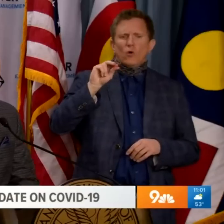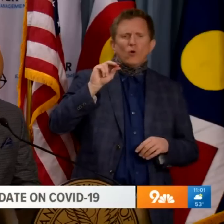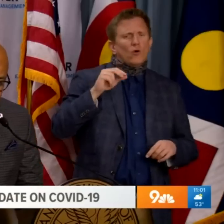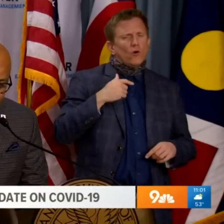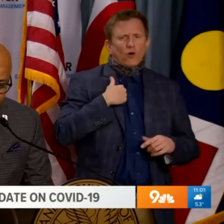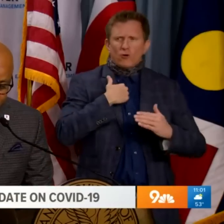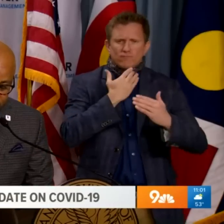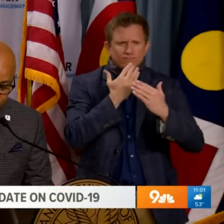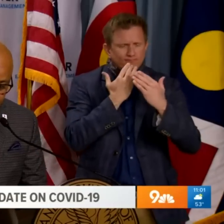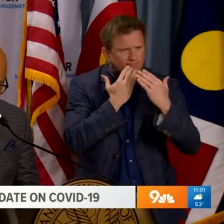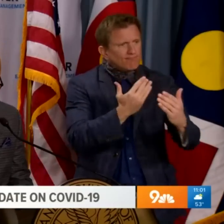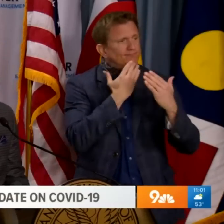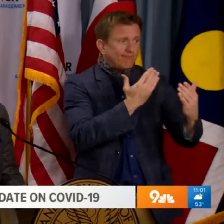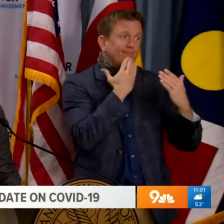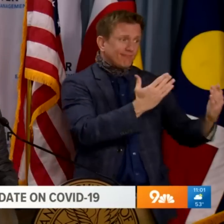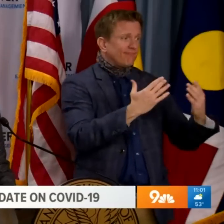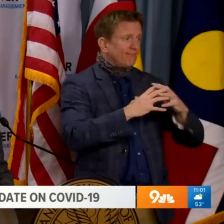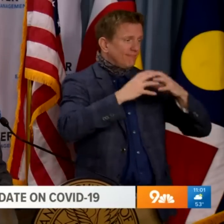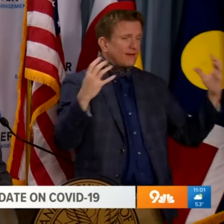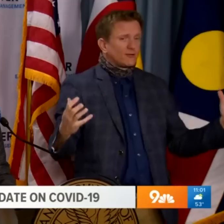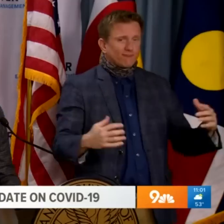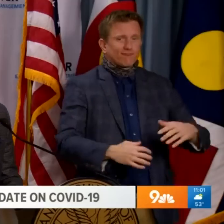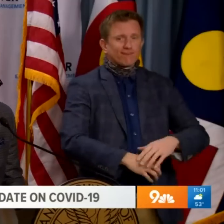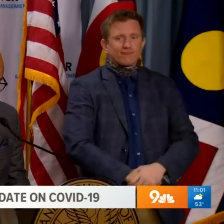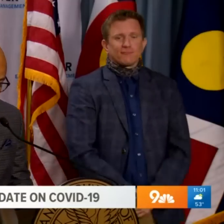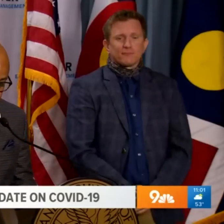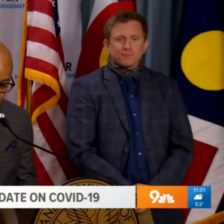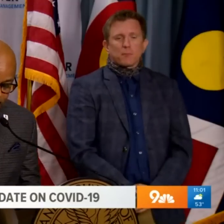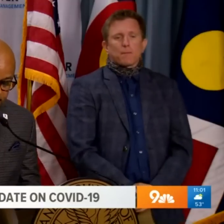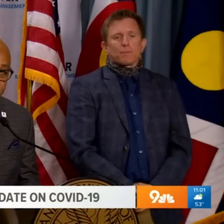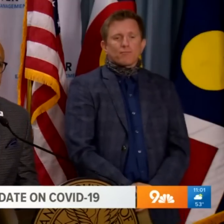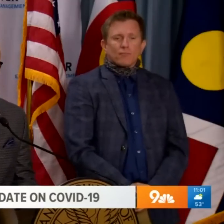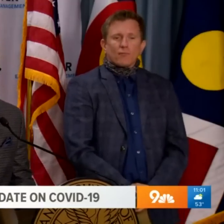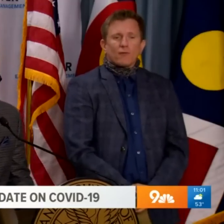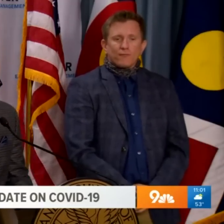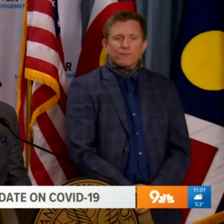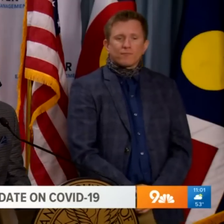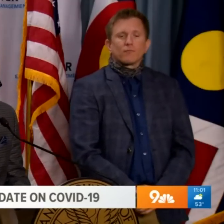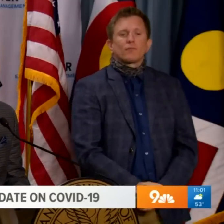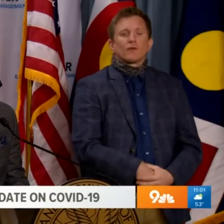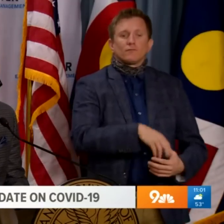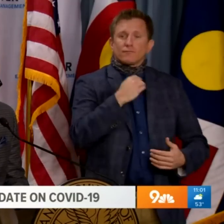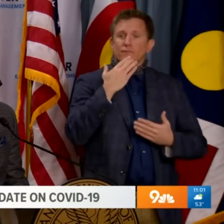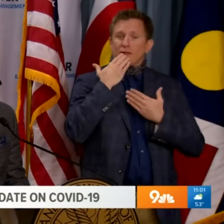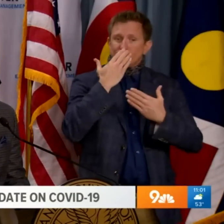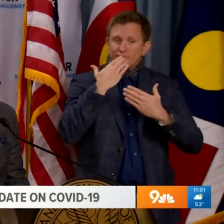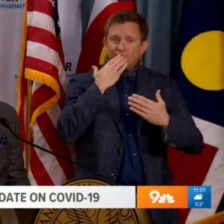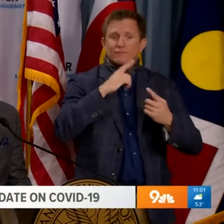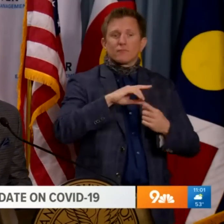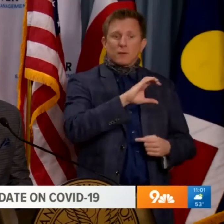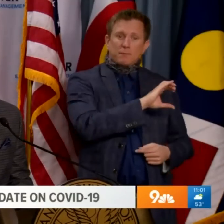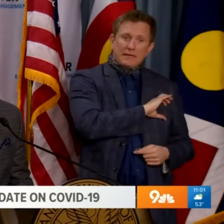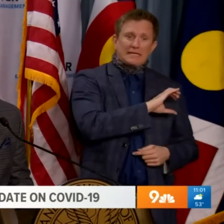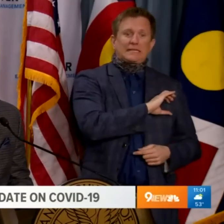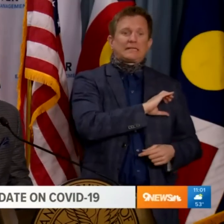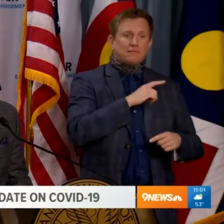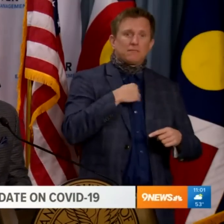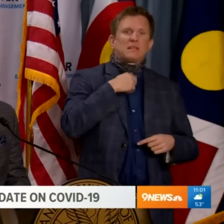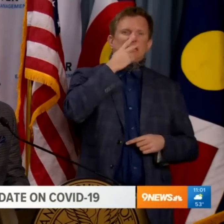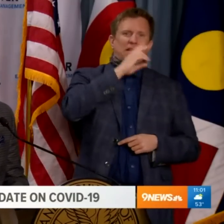city and across the country. I also want to express my sincere appreciation to our police officers. I see